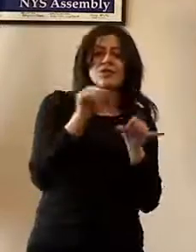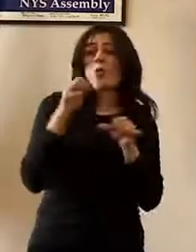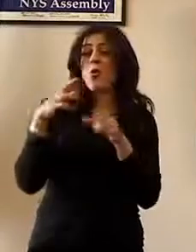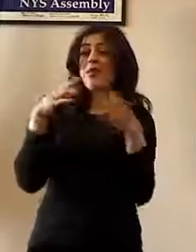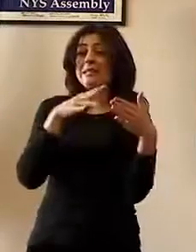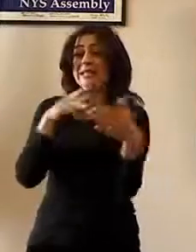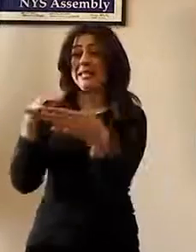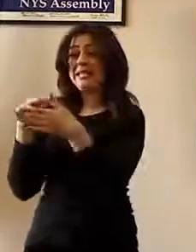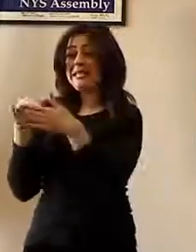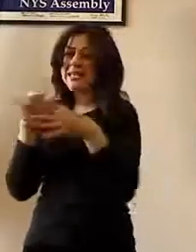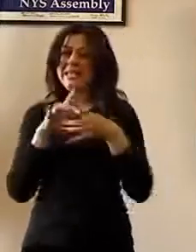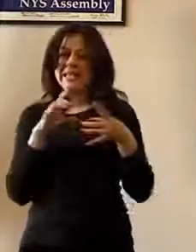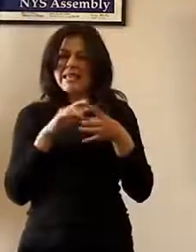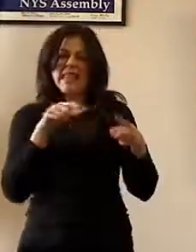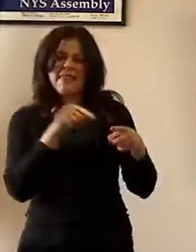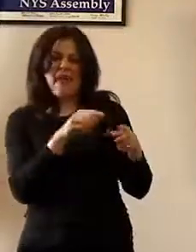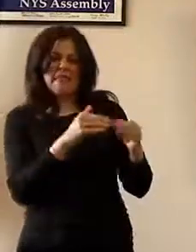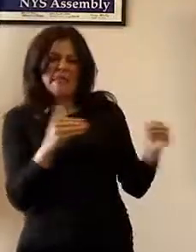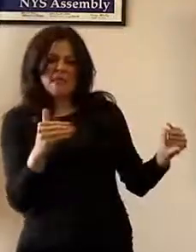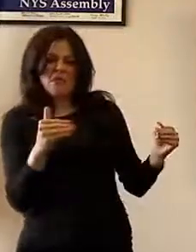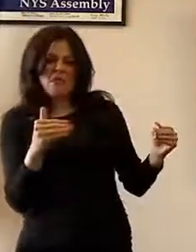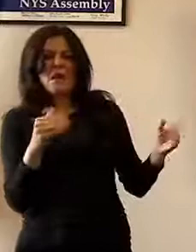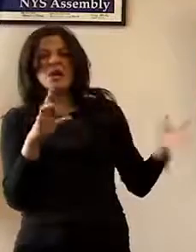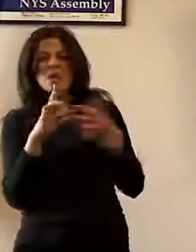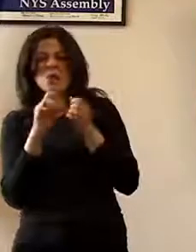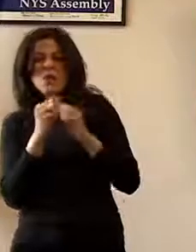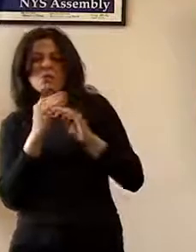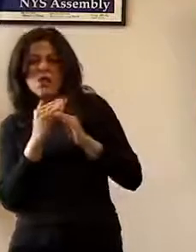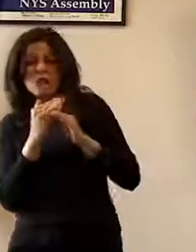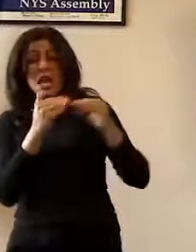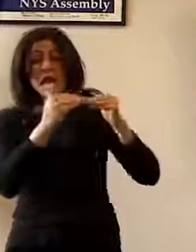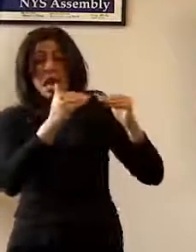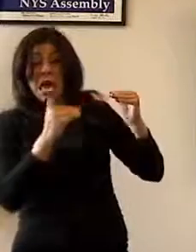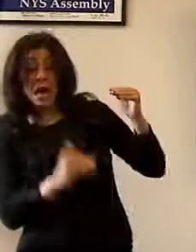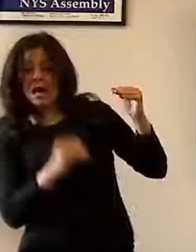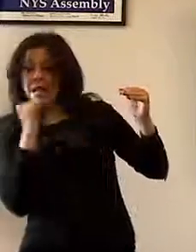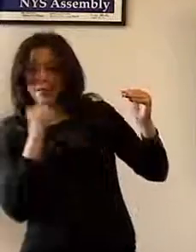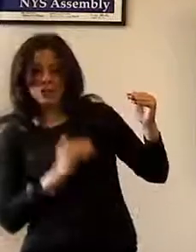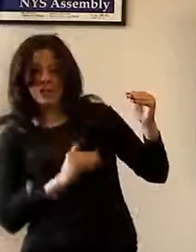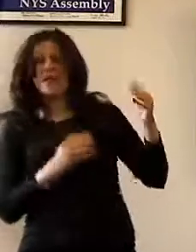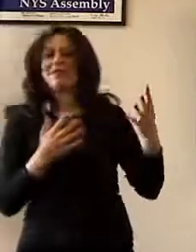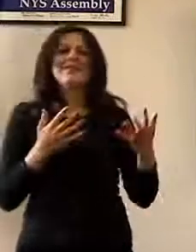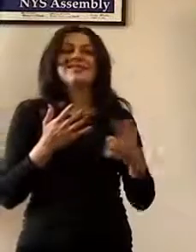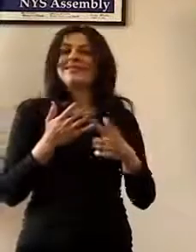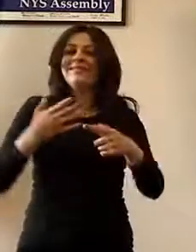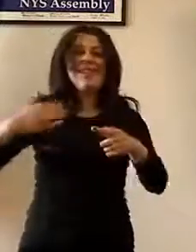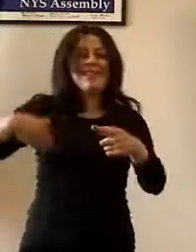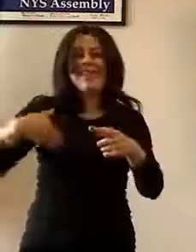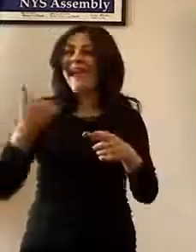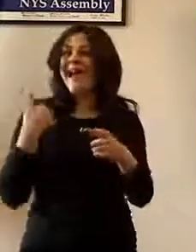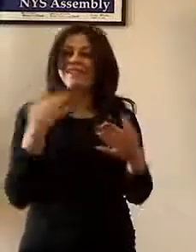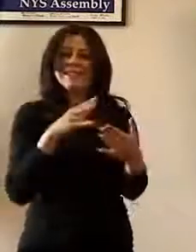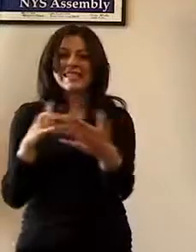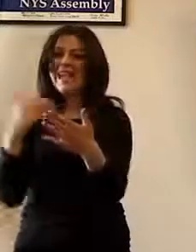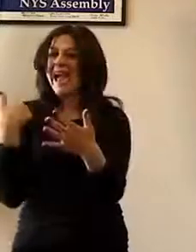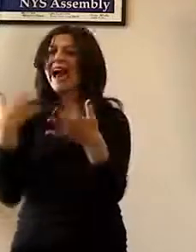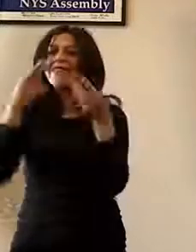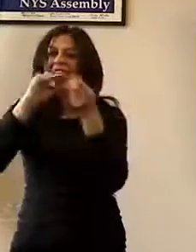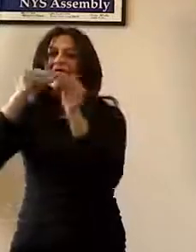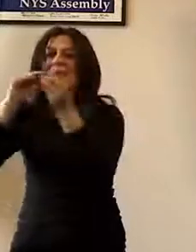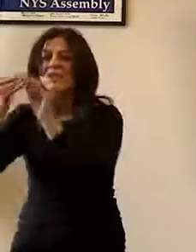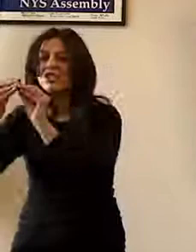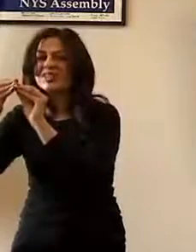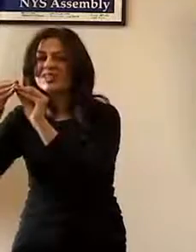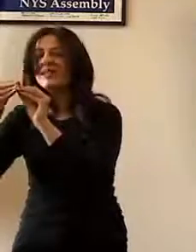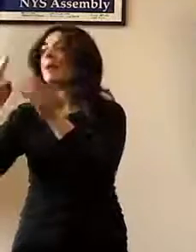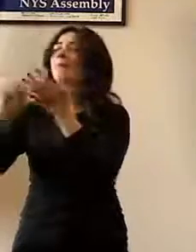that says this level is associated with protection, this level is not. And so there is no utility in doing that at this